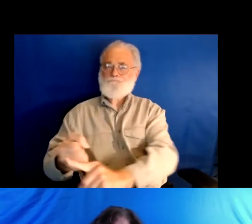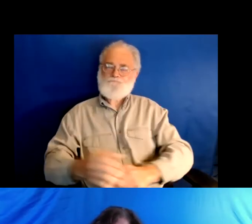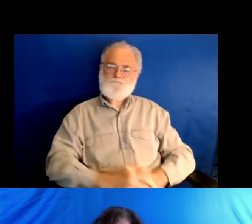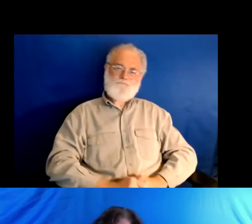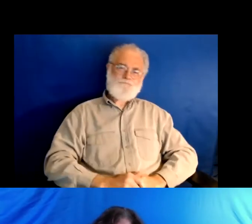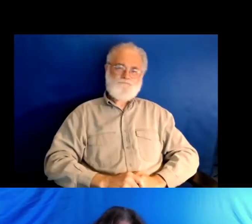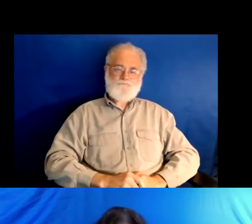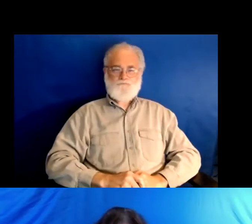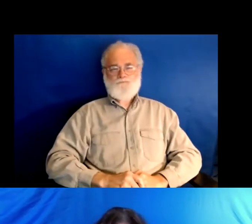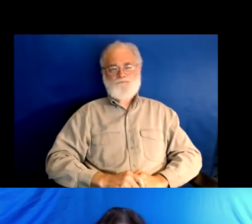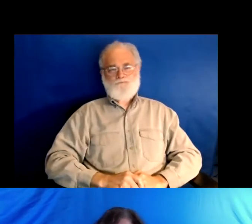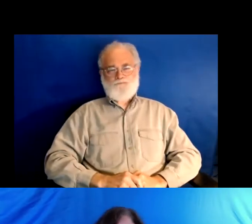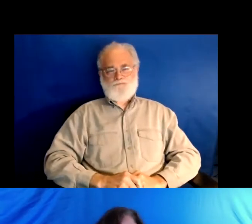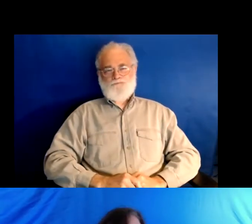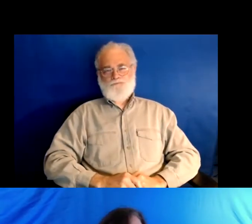all hits together.